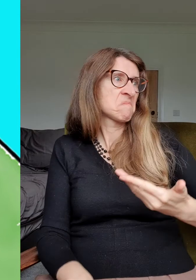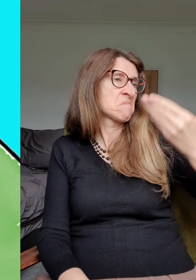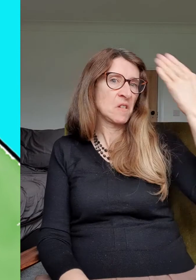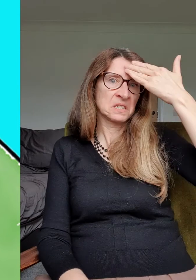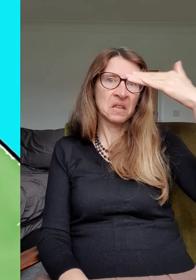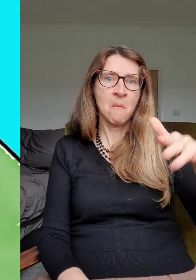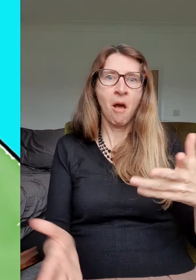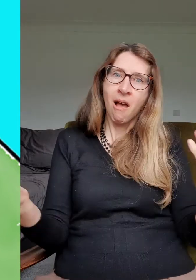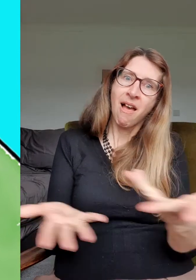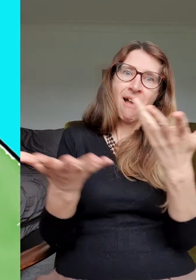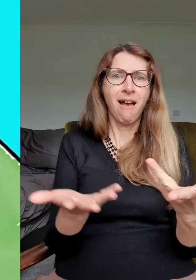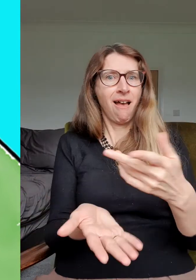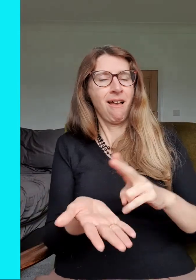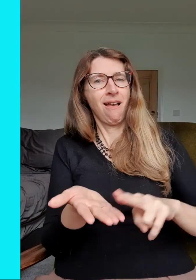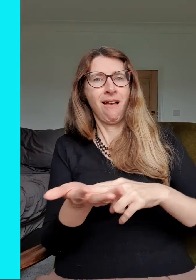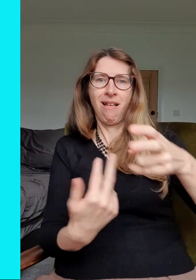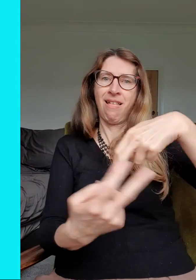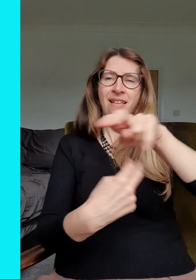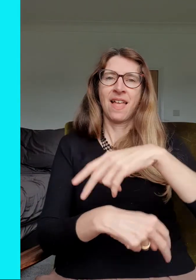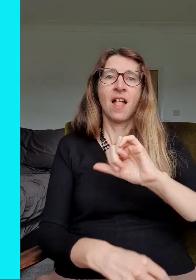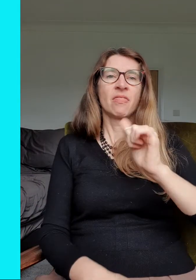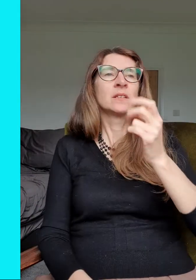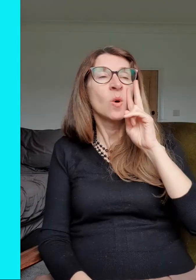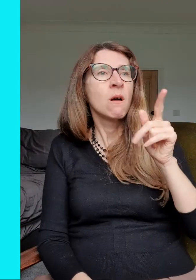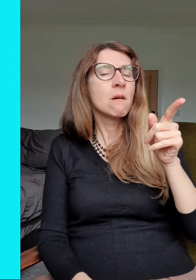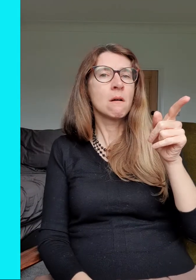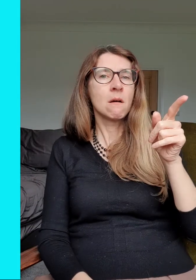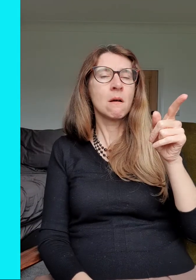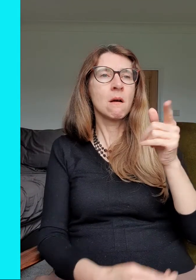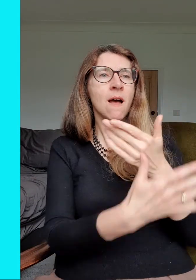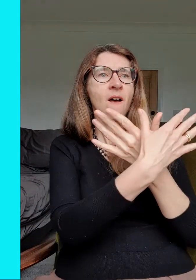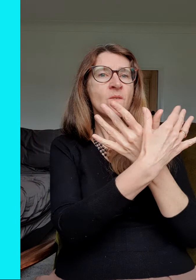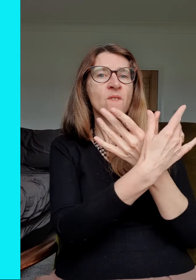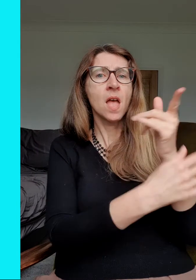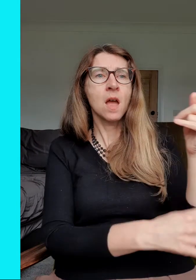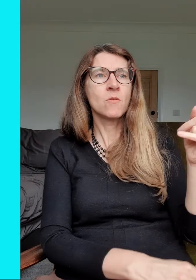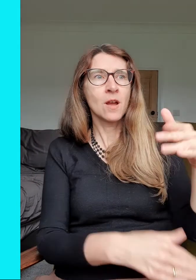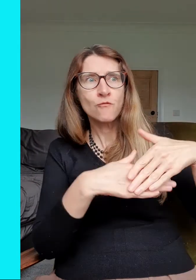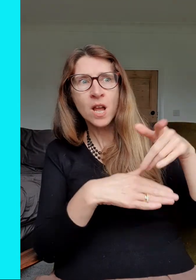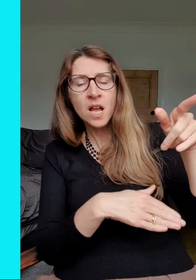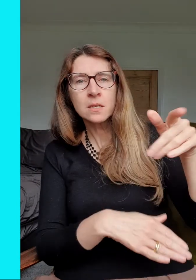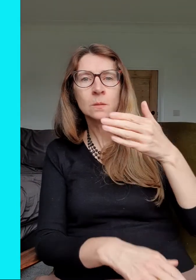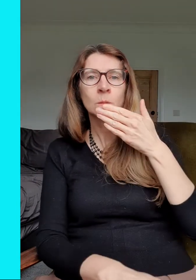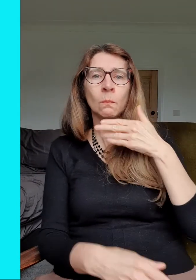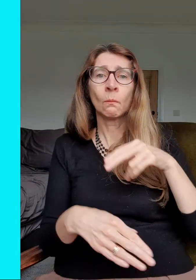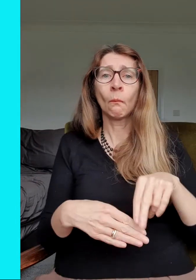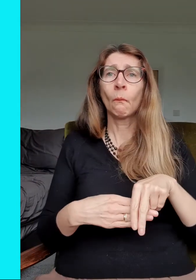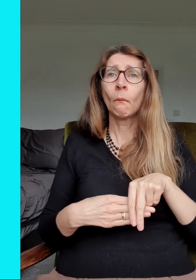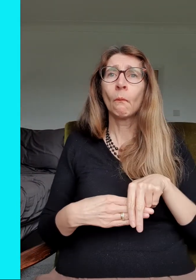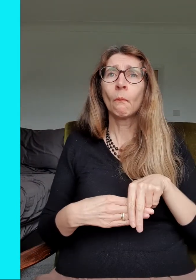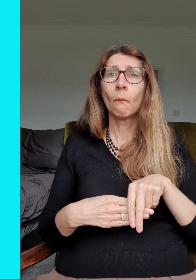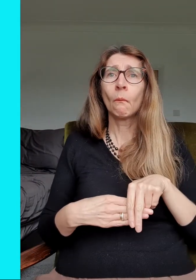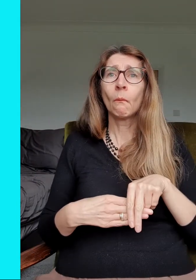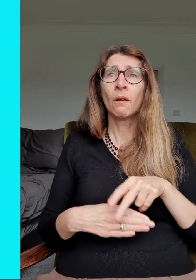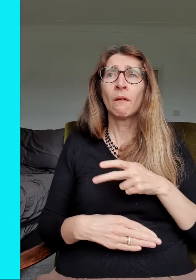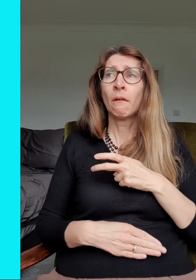when they played together. Then Jojo saw his other friend Fatima Fairy standing outside the school gate,